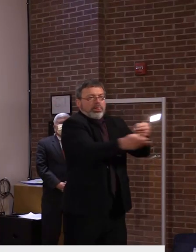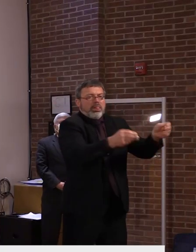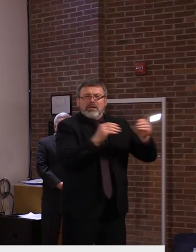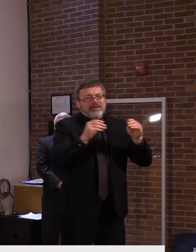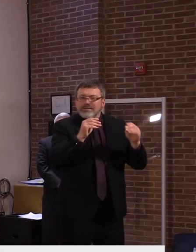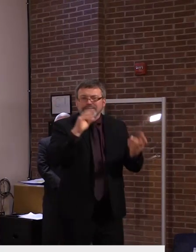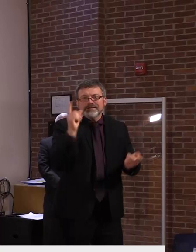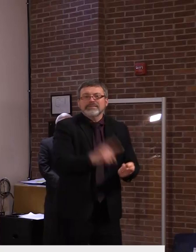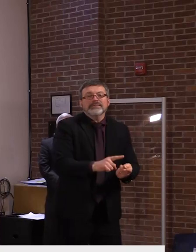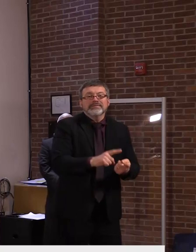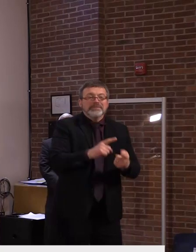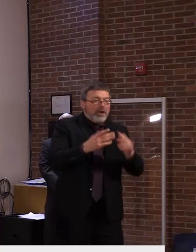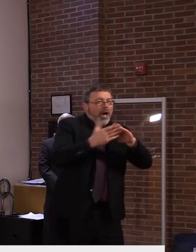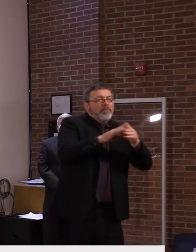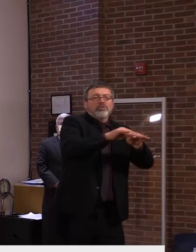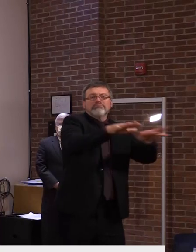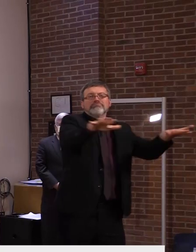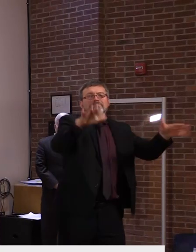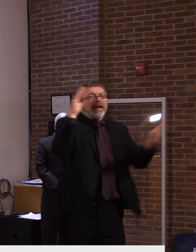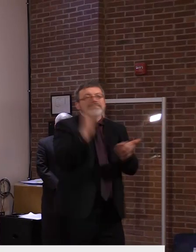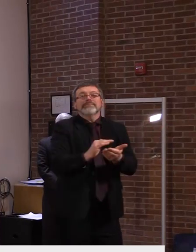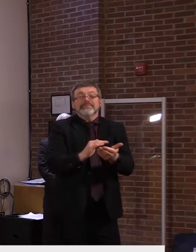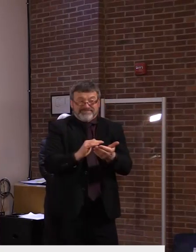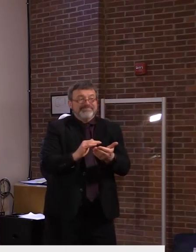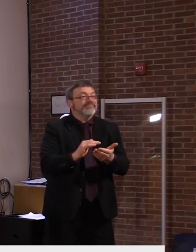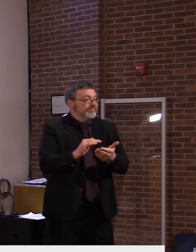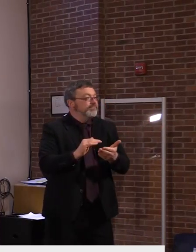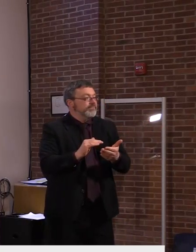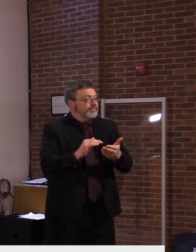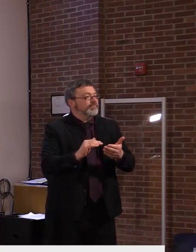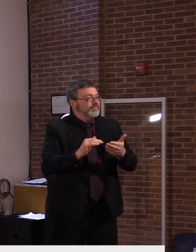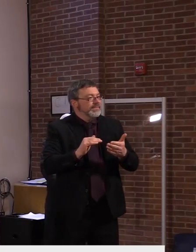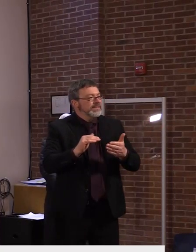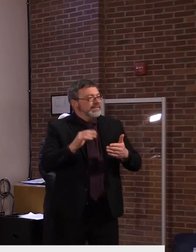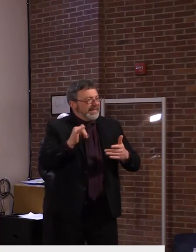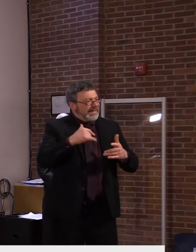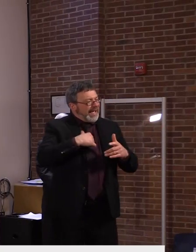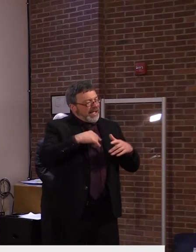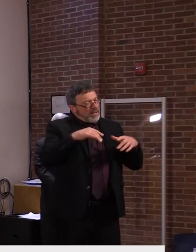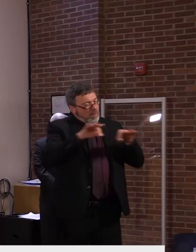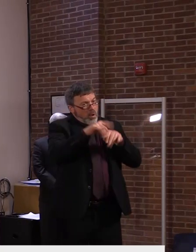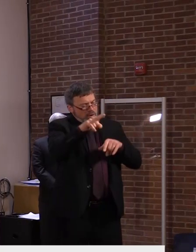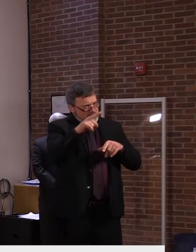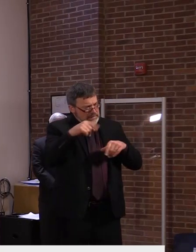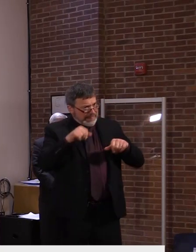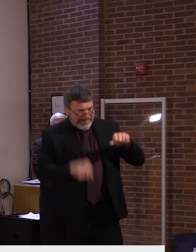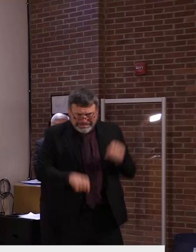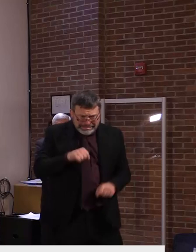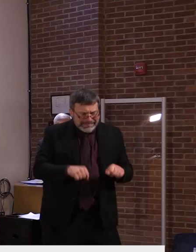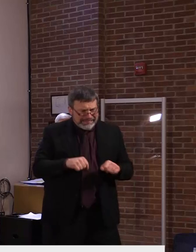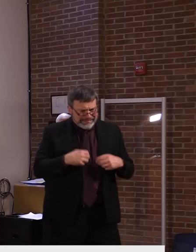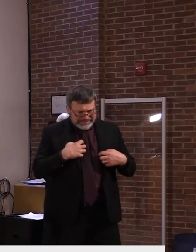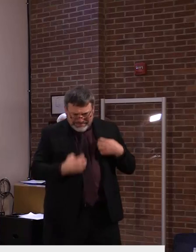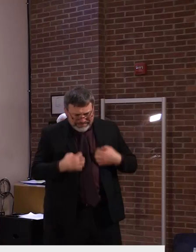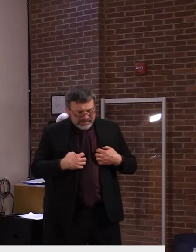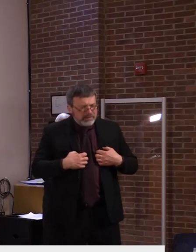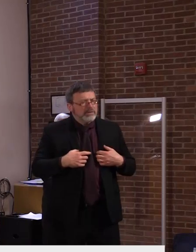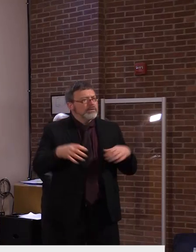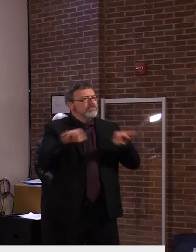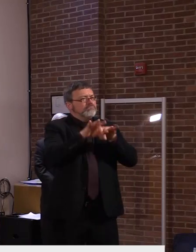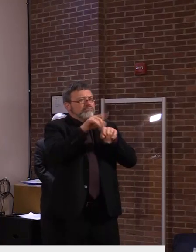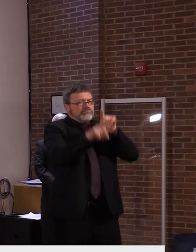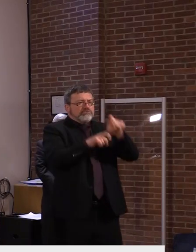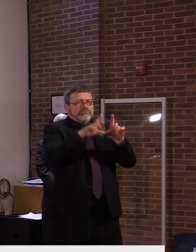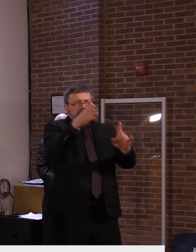so you can feel ready to get your own child vaccinated. You can join a Zoom conversation with